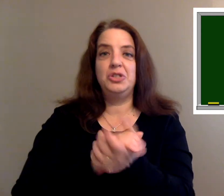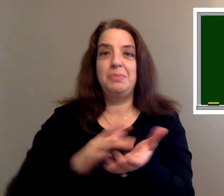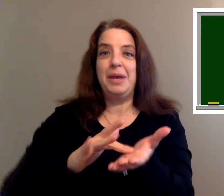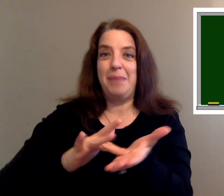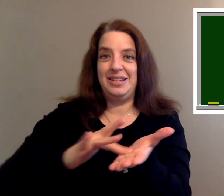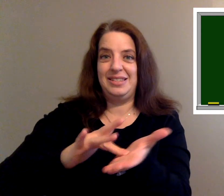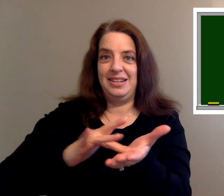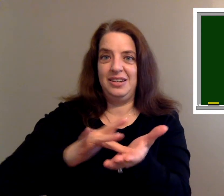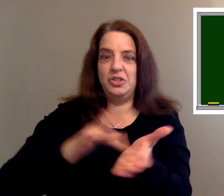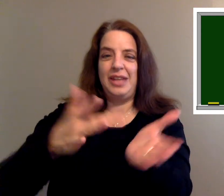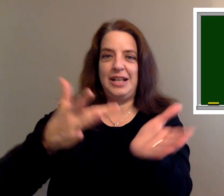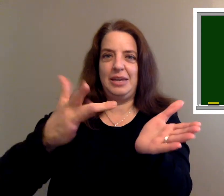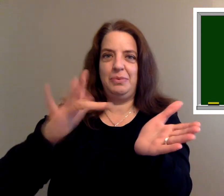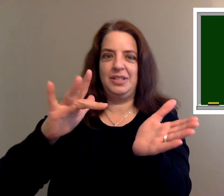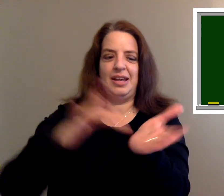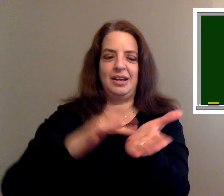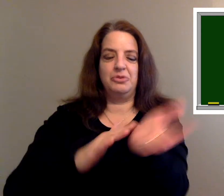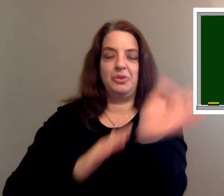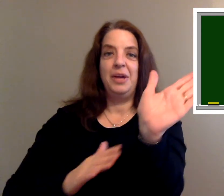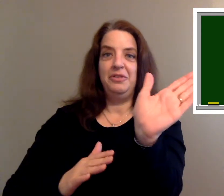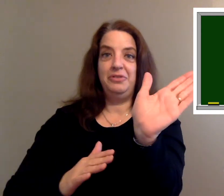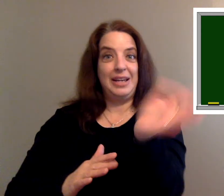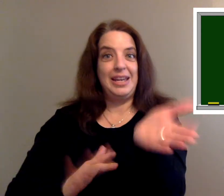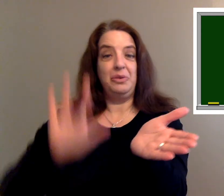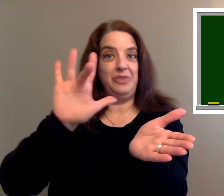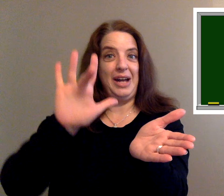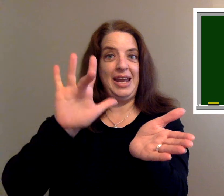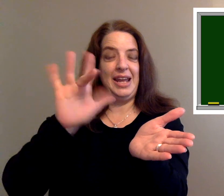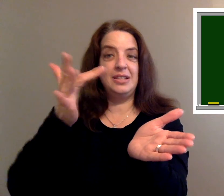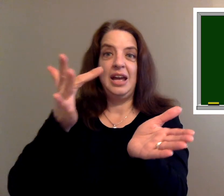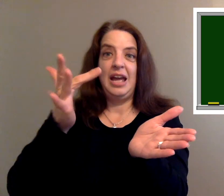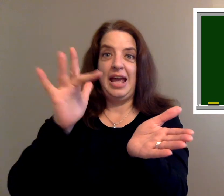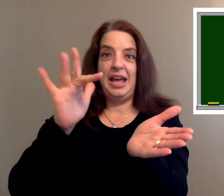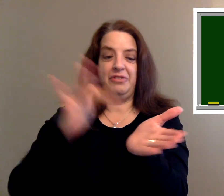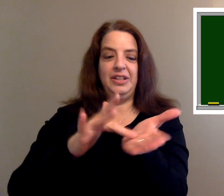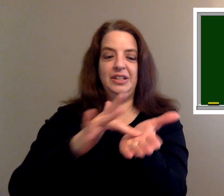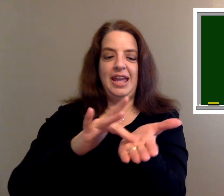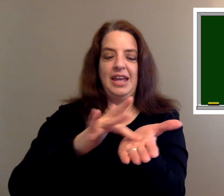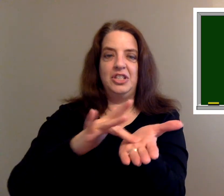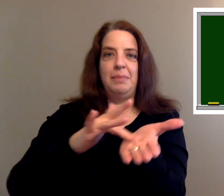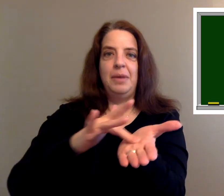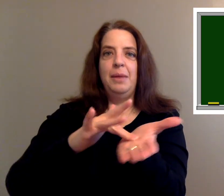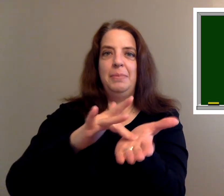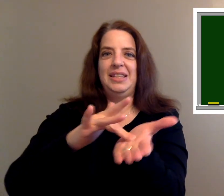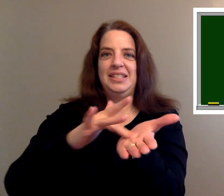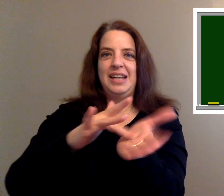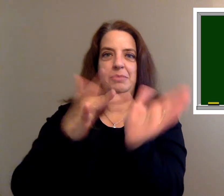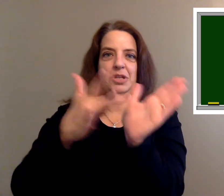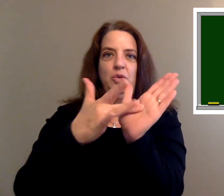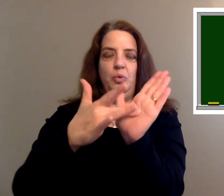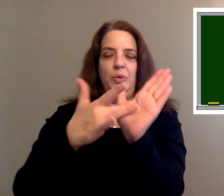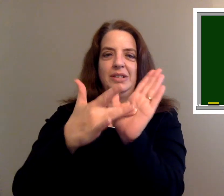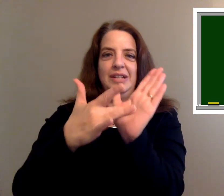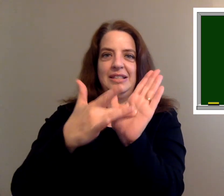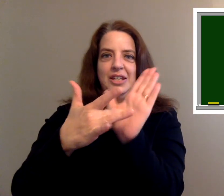make medicine. So that's where the sign comes from. Again, flat hand and a feeling hand shape, but this time you wiggle it inside your